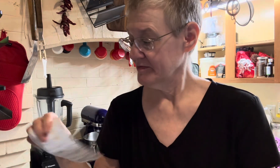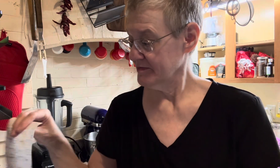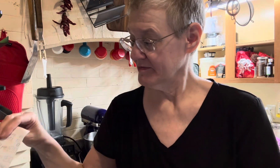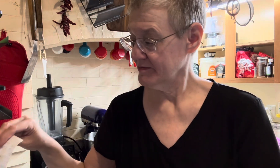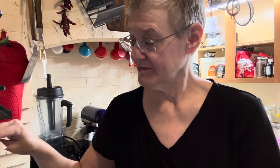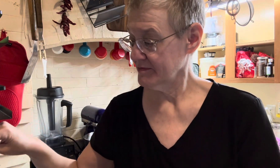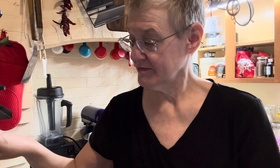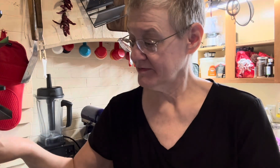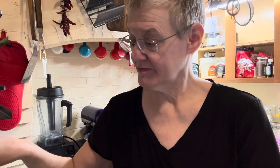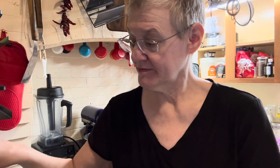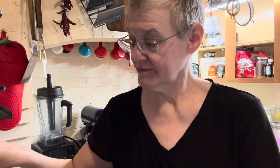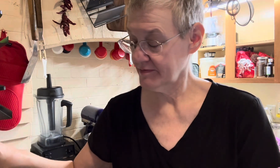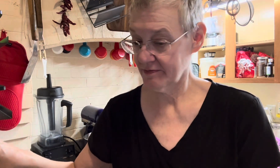here.